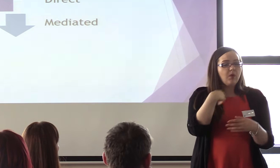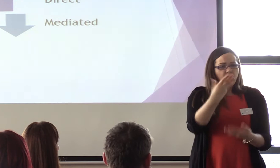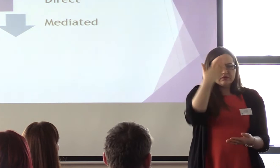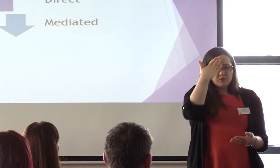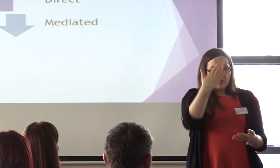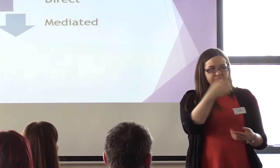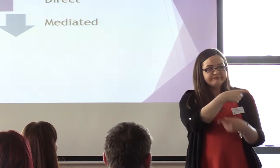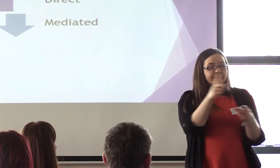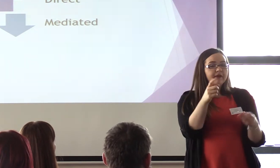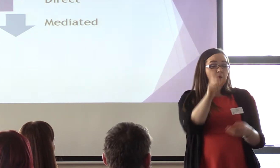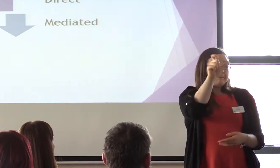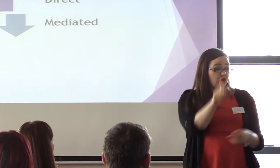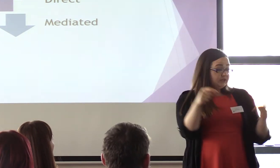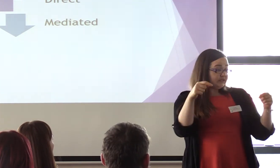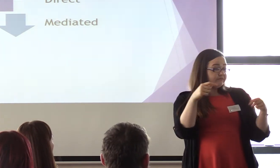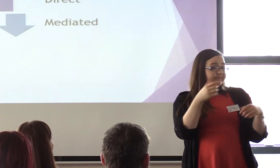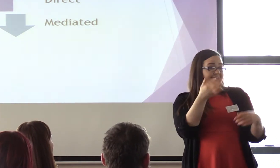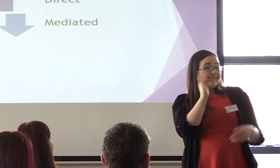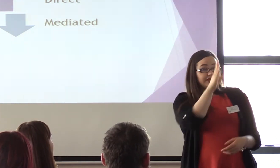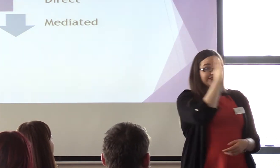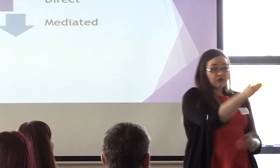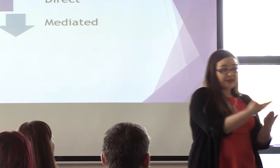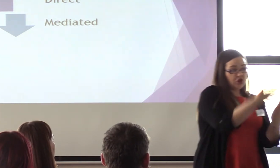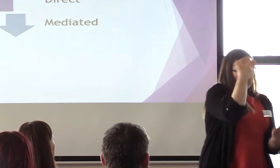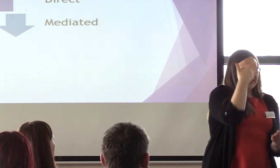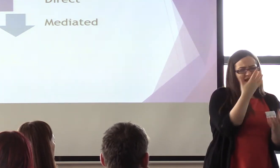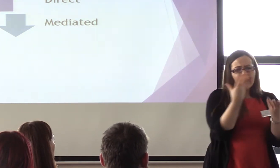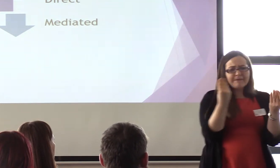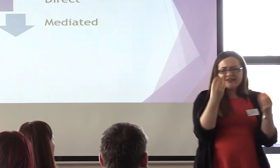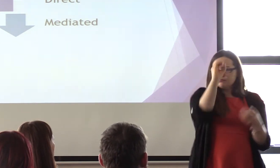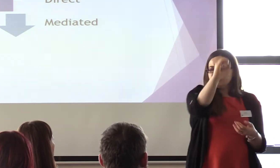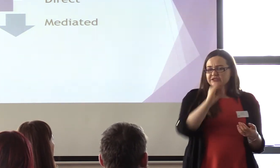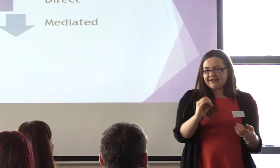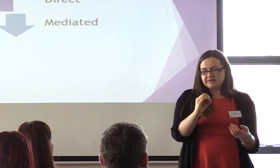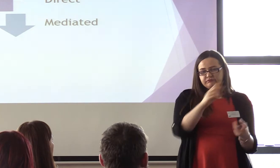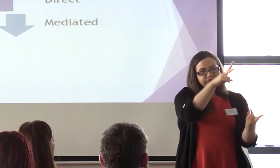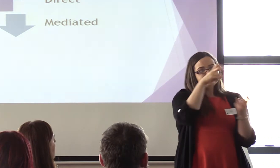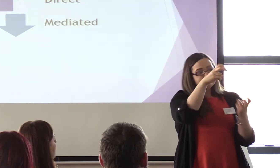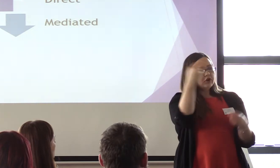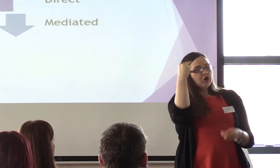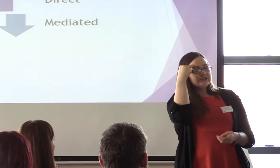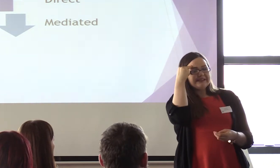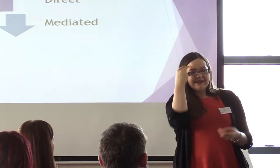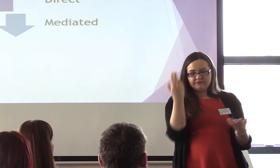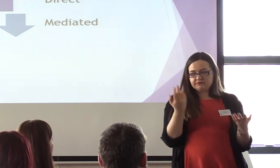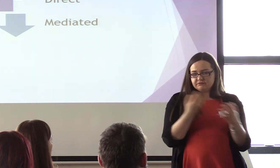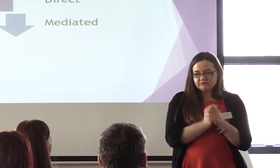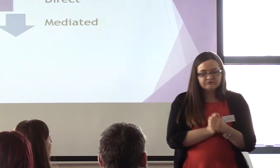So just to ask you a question, what do you know, like let's say for example, if a person was experiencing direct learning,